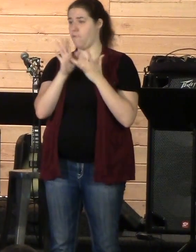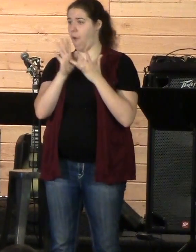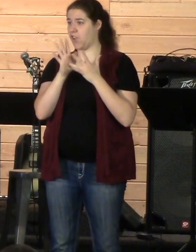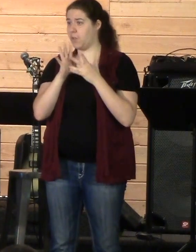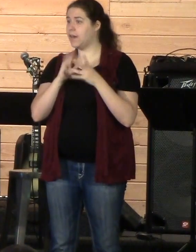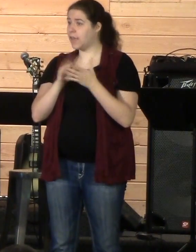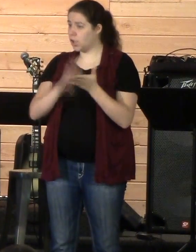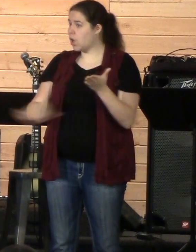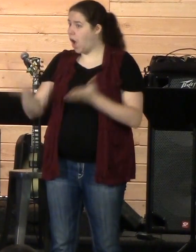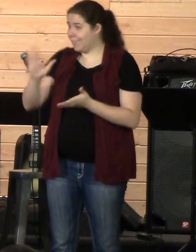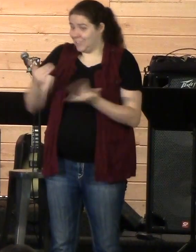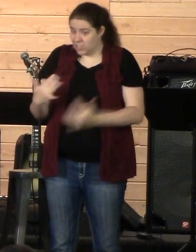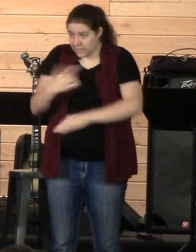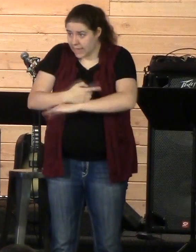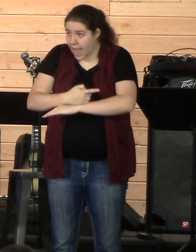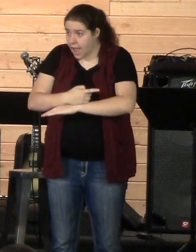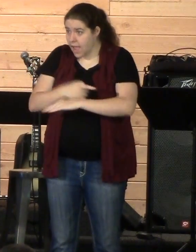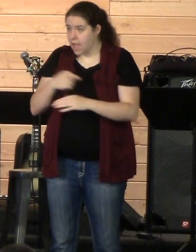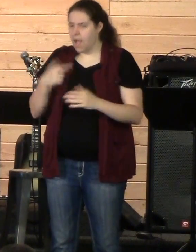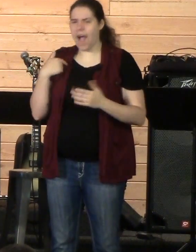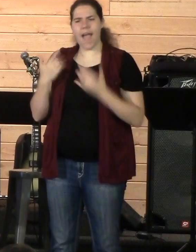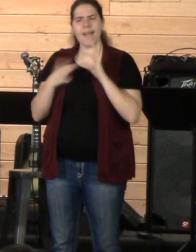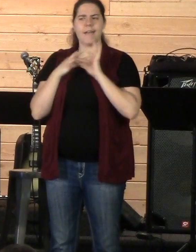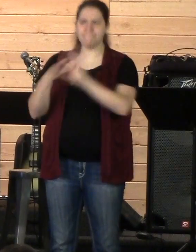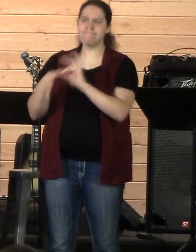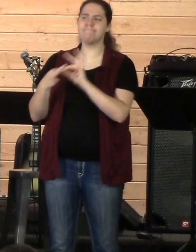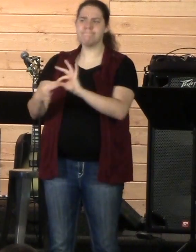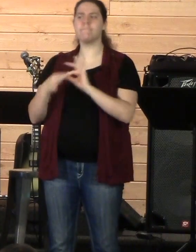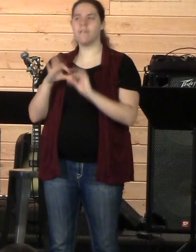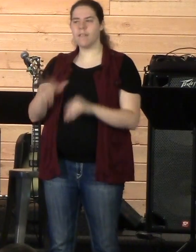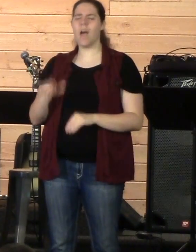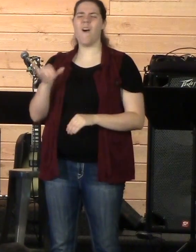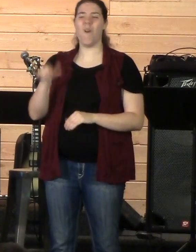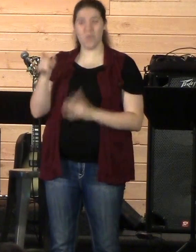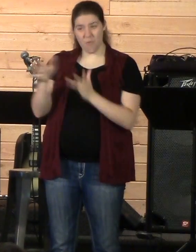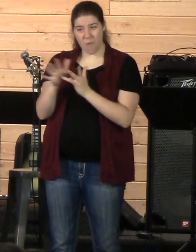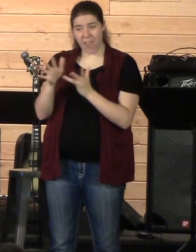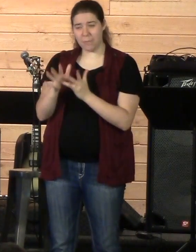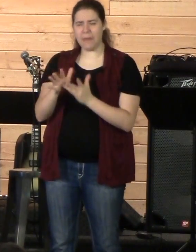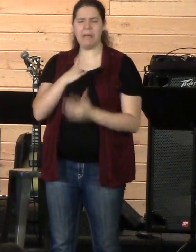with that. I just you're a freshman, I'm so sorry.